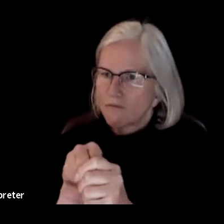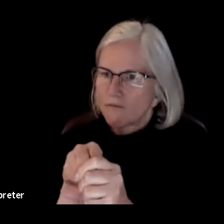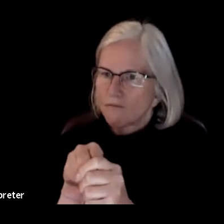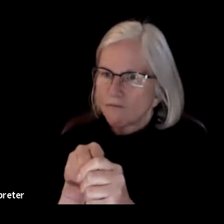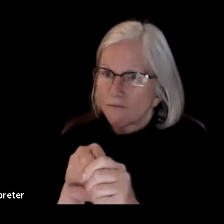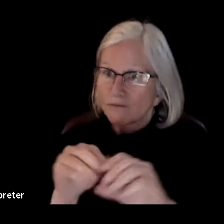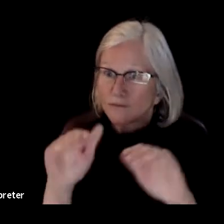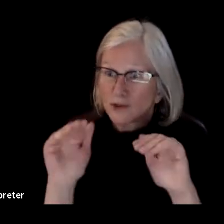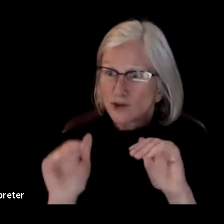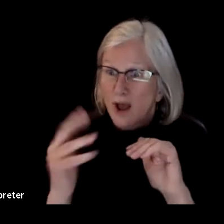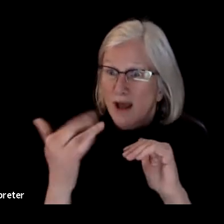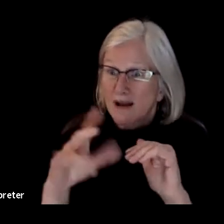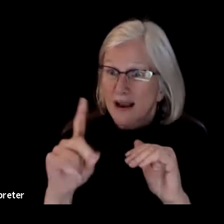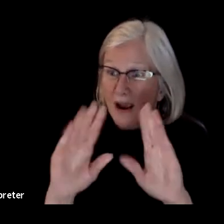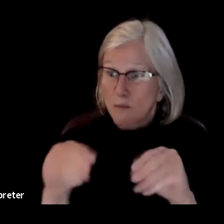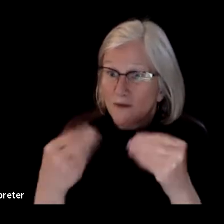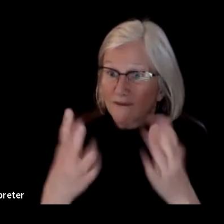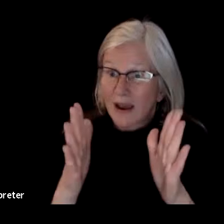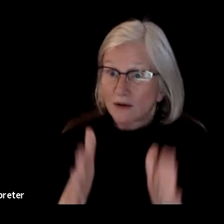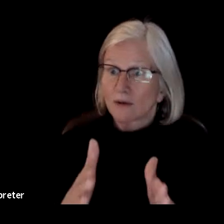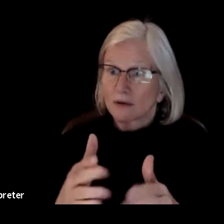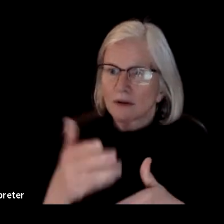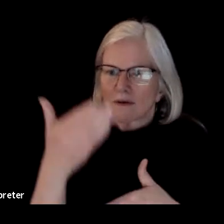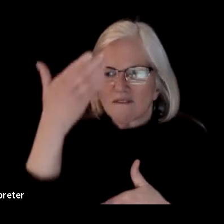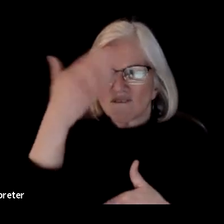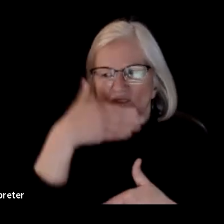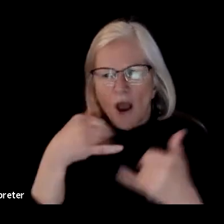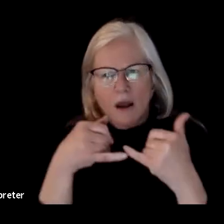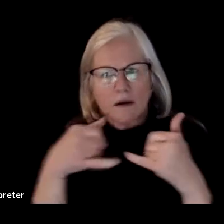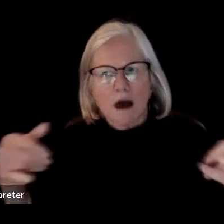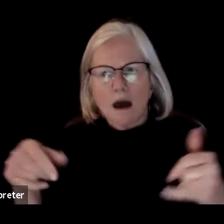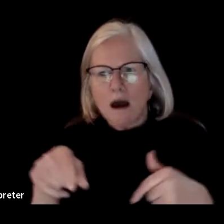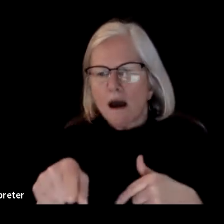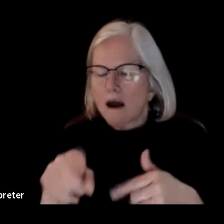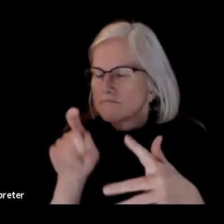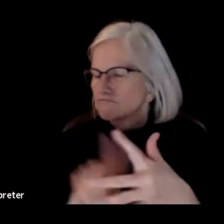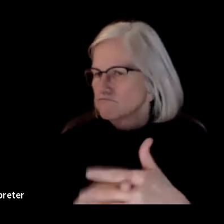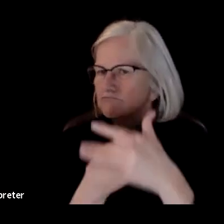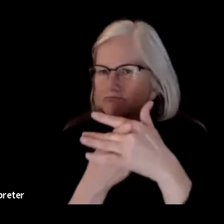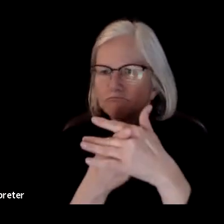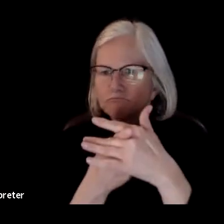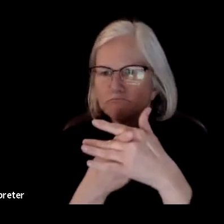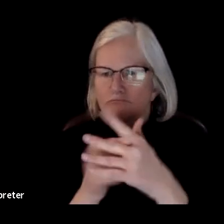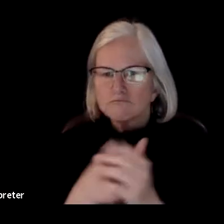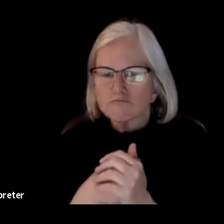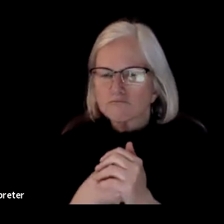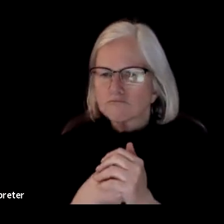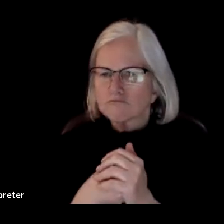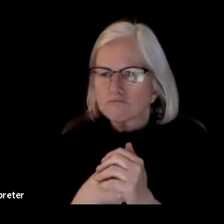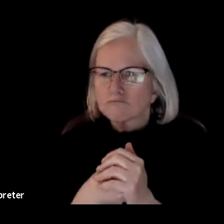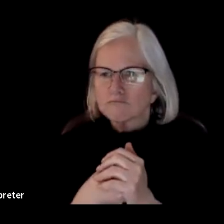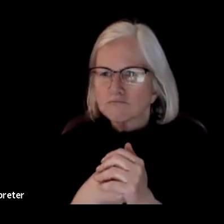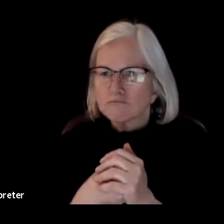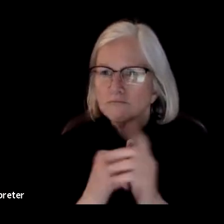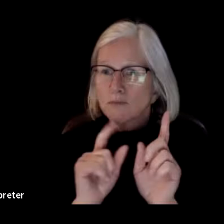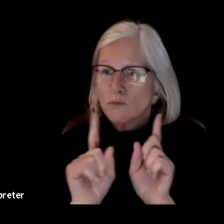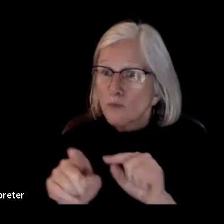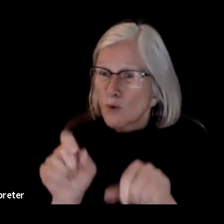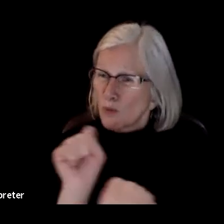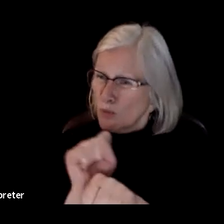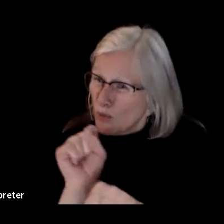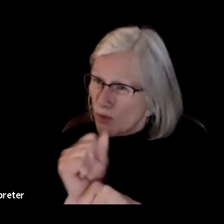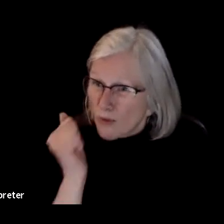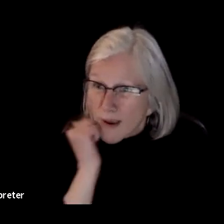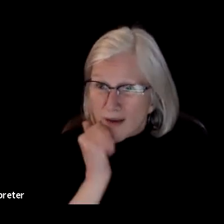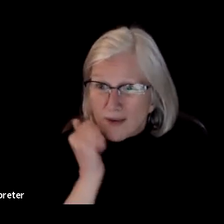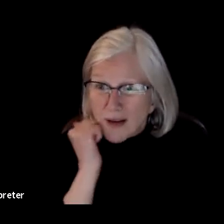on the front line since the beginning of this pandemic. They've come to work every single day, risking virus